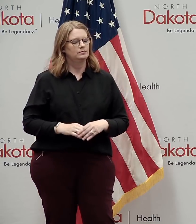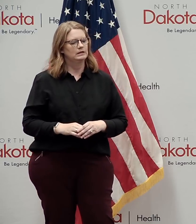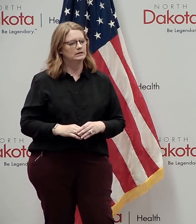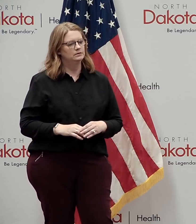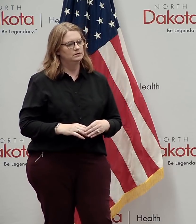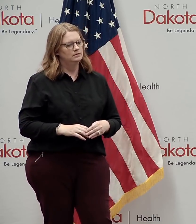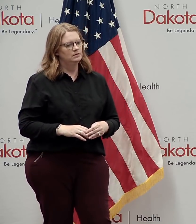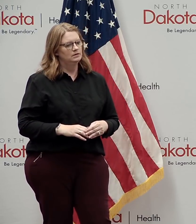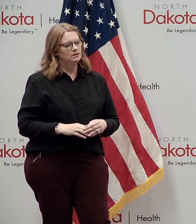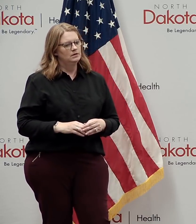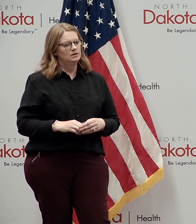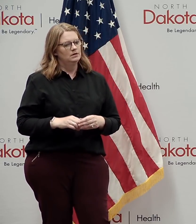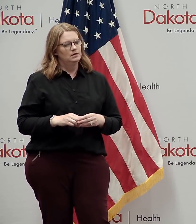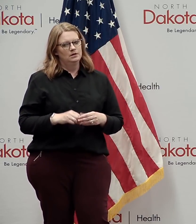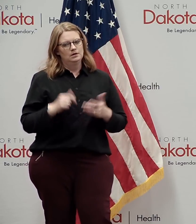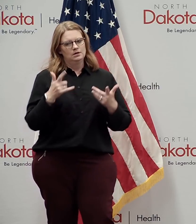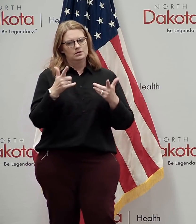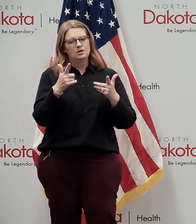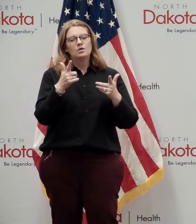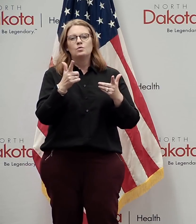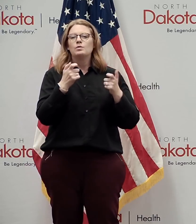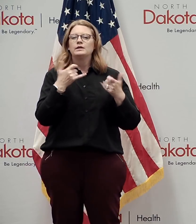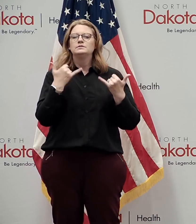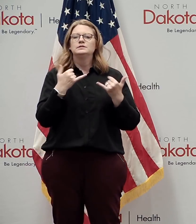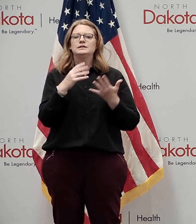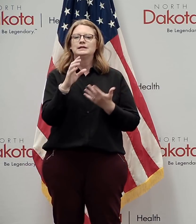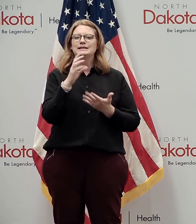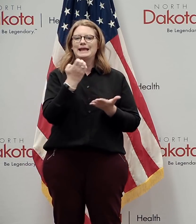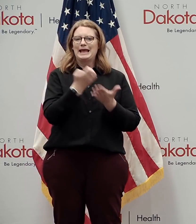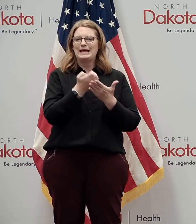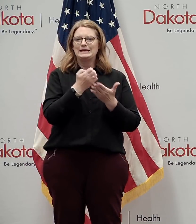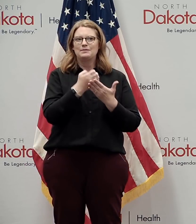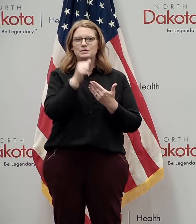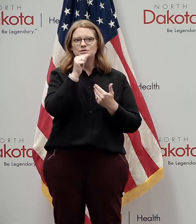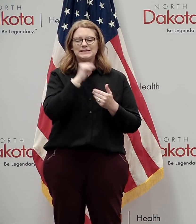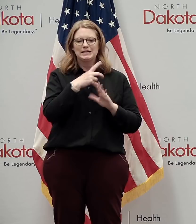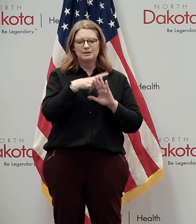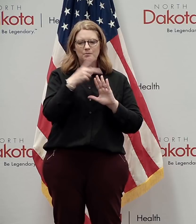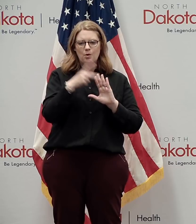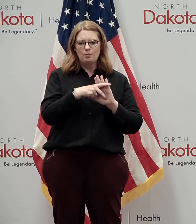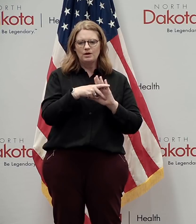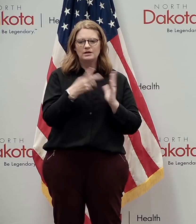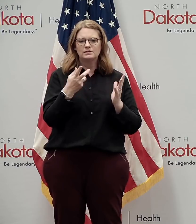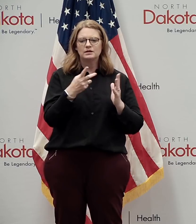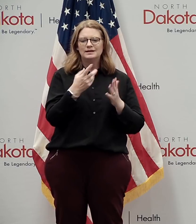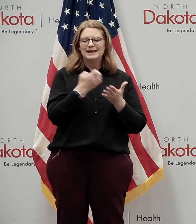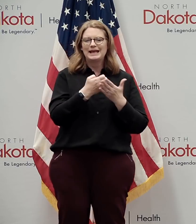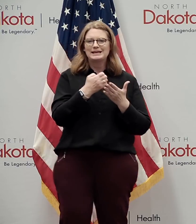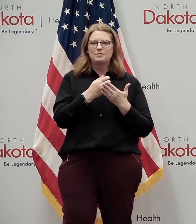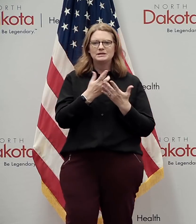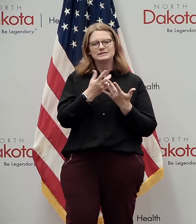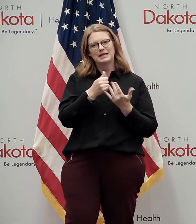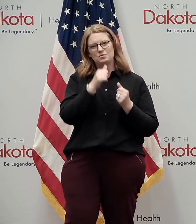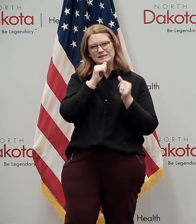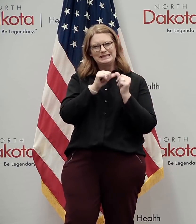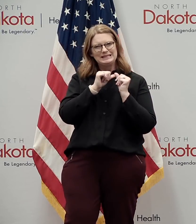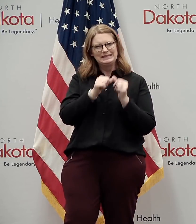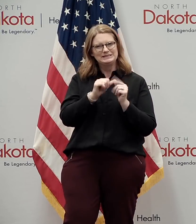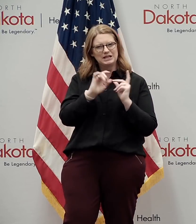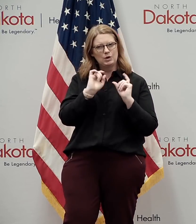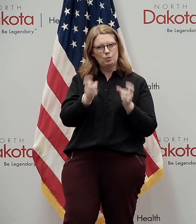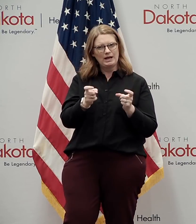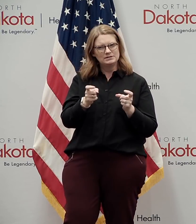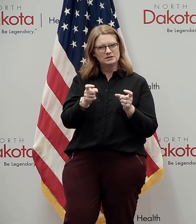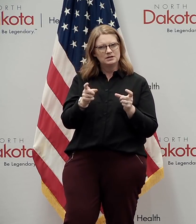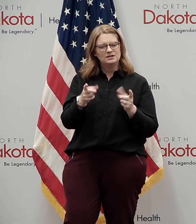Next, we want to give a quick update on economic resiliency programs update. This is the economic resiliency grants. These also came